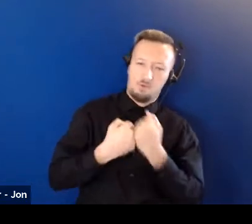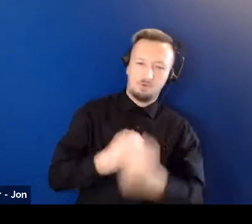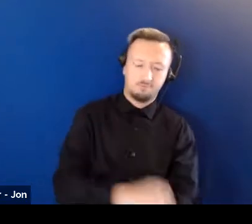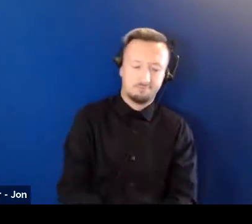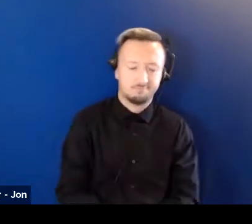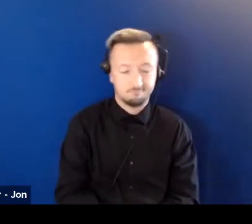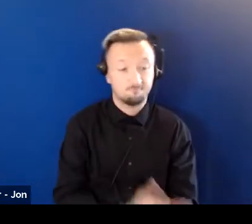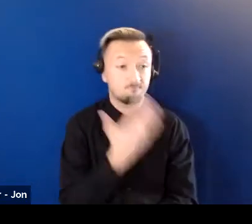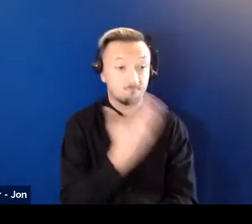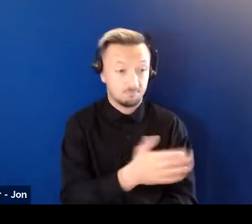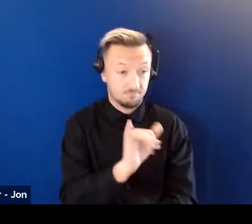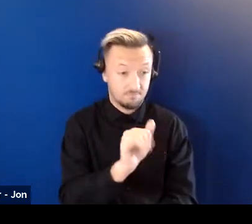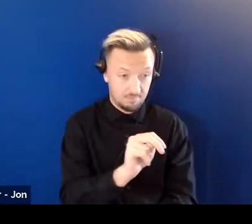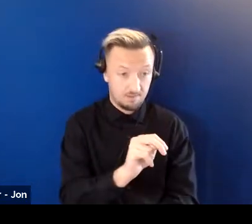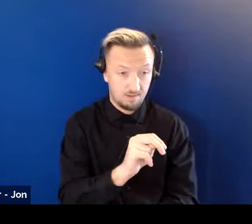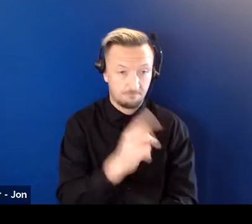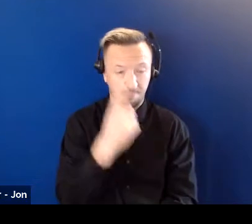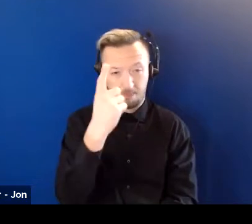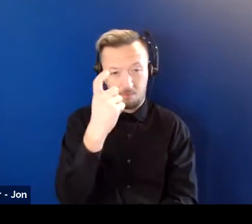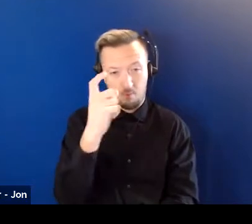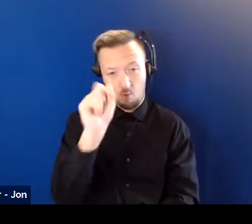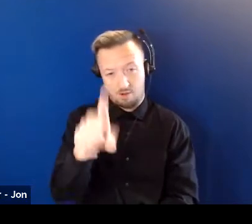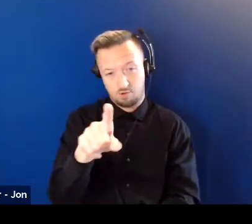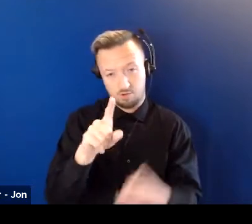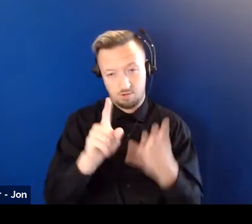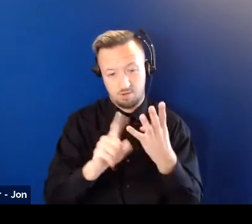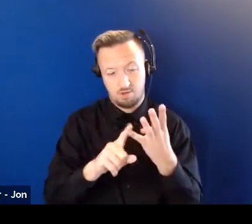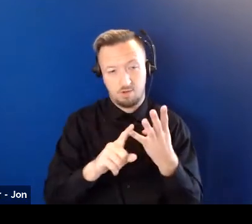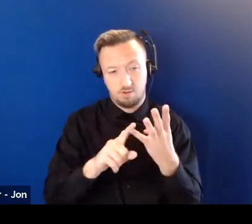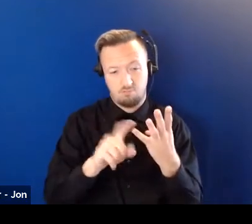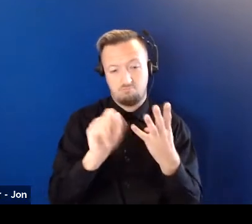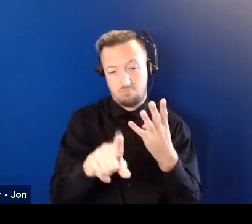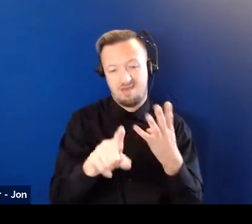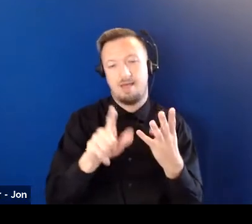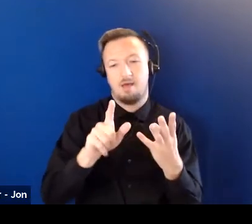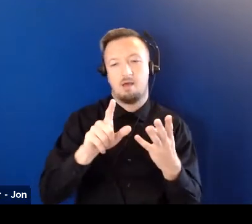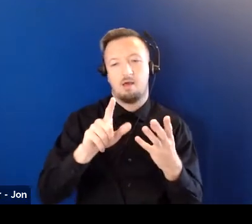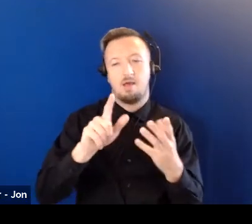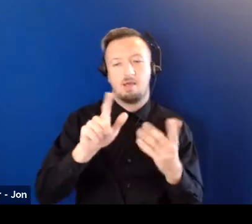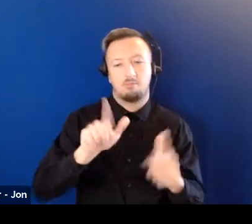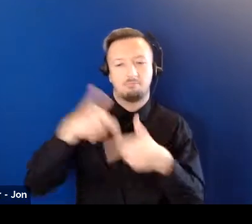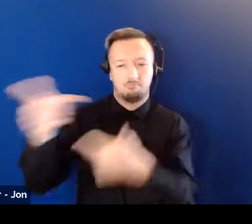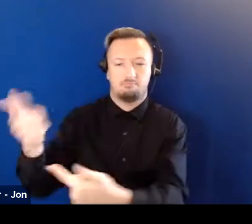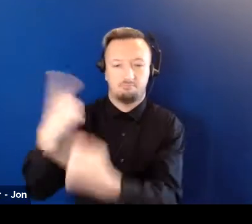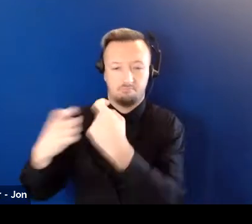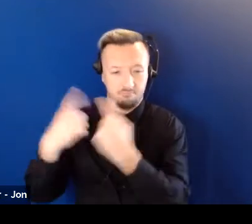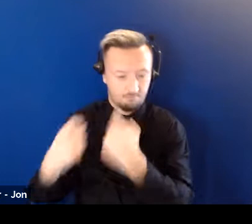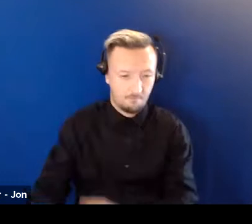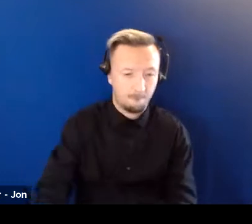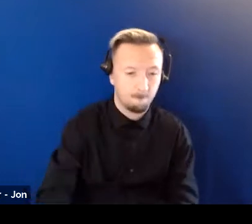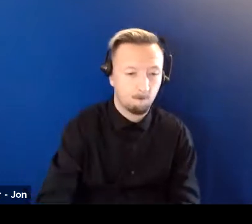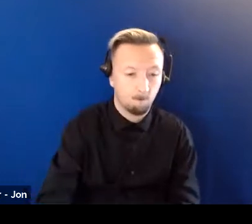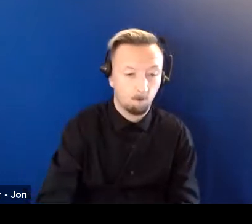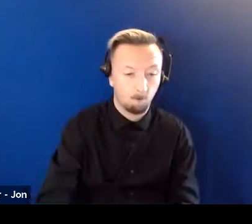Ian. So we've got one more question for the panel, and then we're going to go ahead and open it up. And